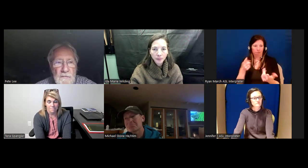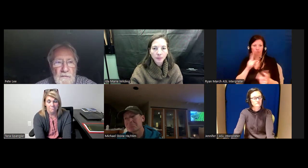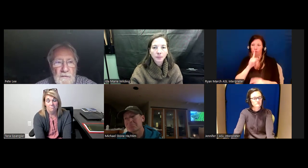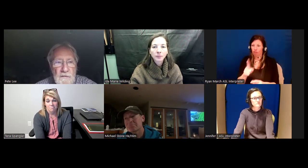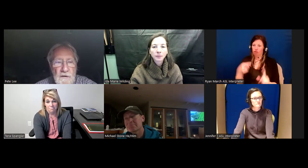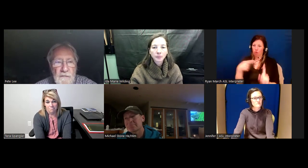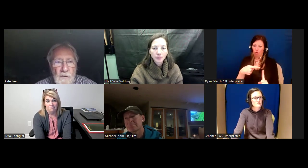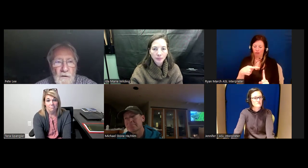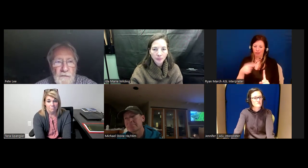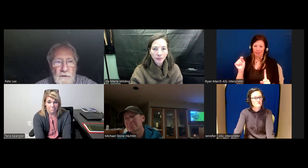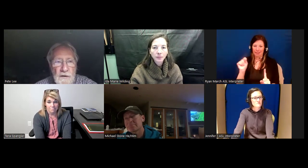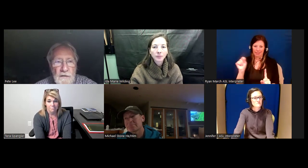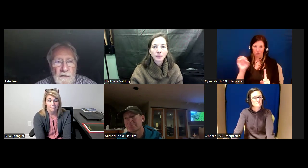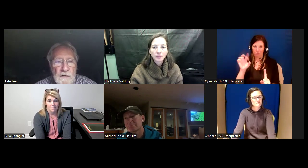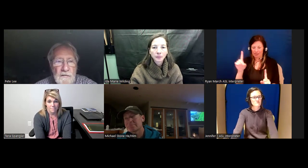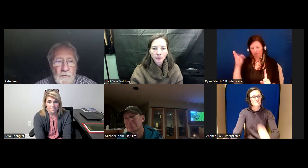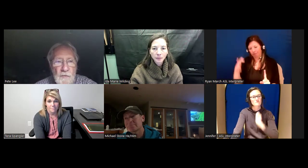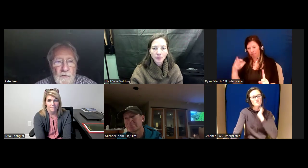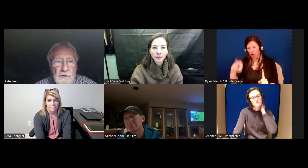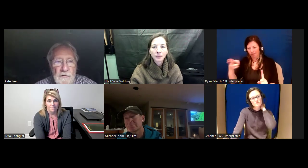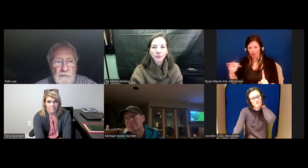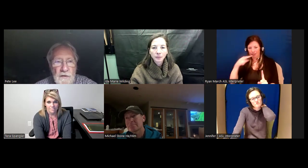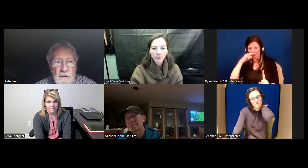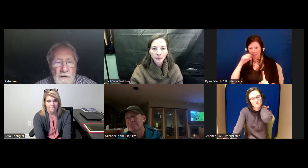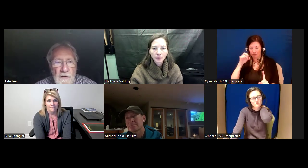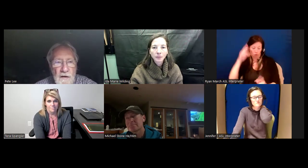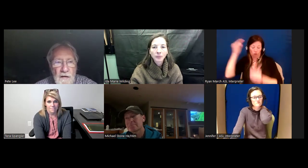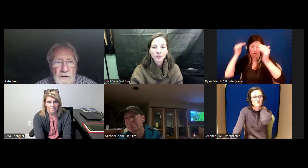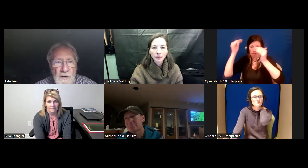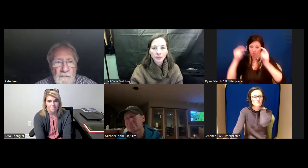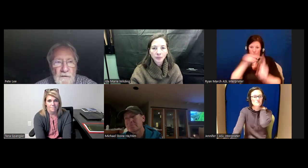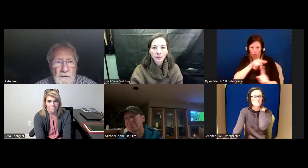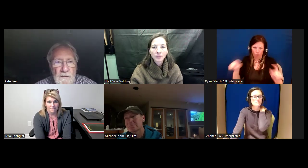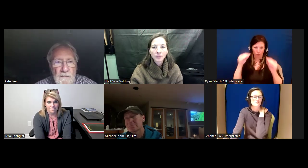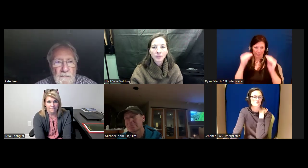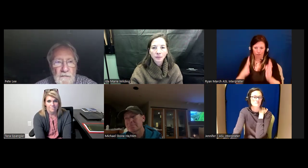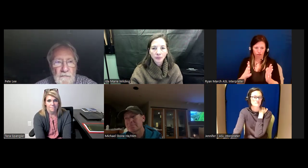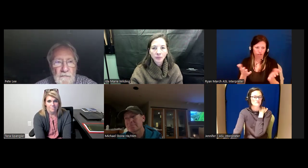uh, deaf, hard of hearing kids or adults have to have